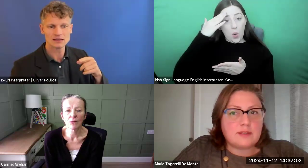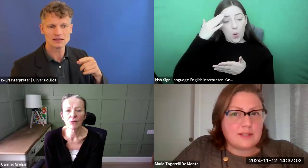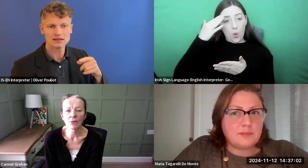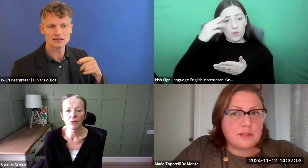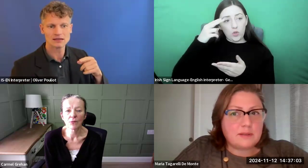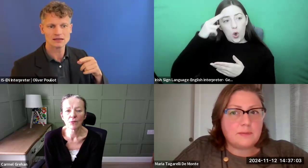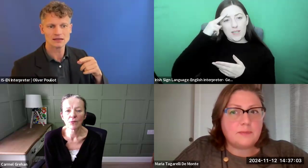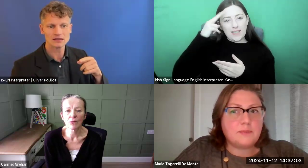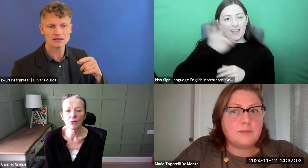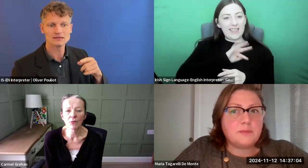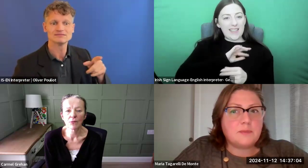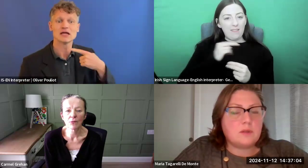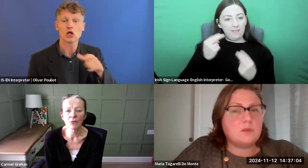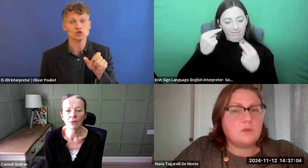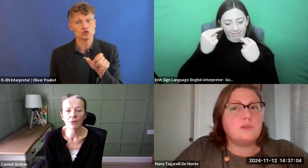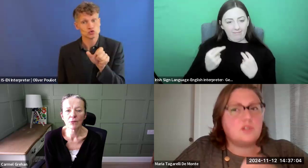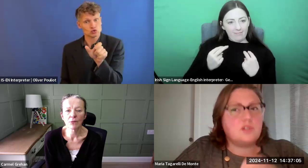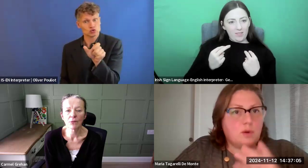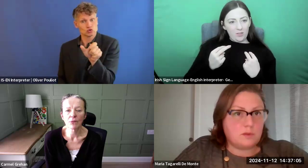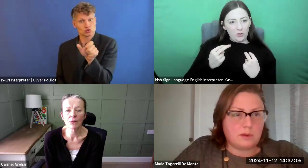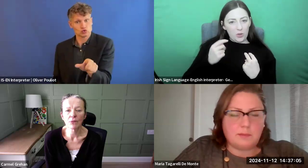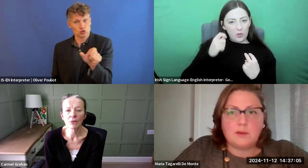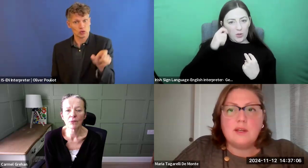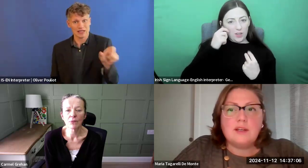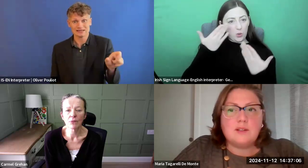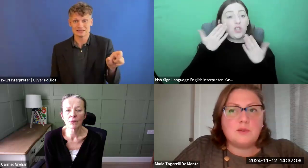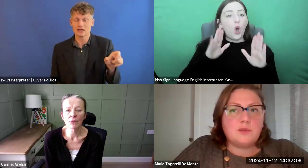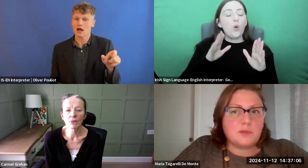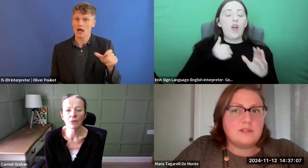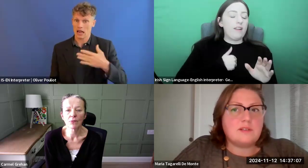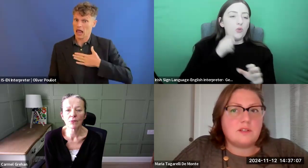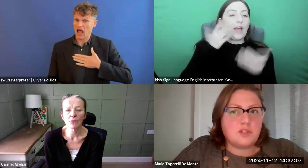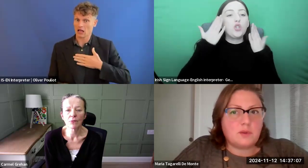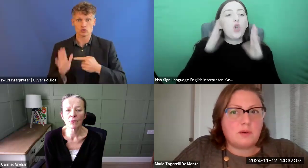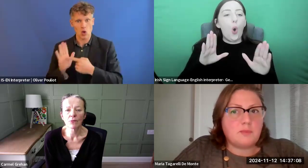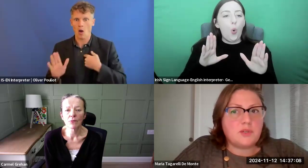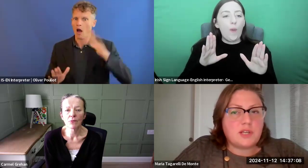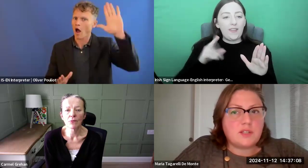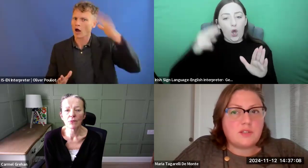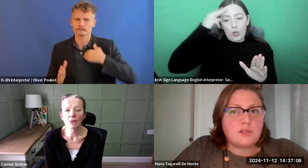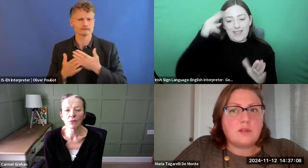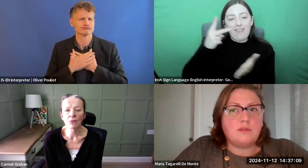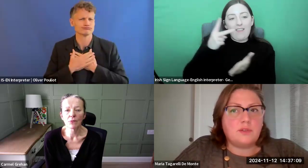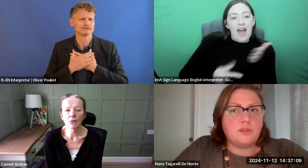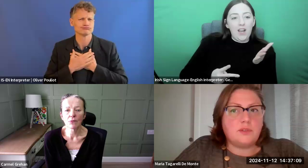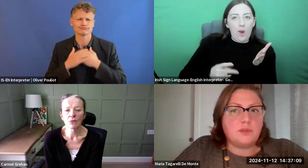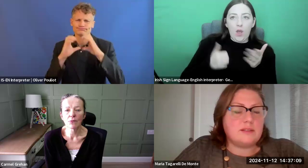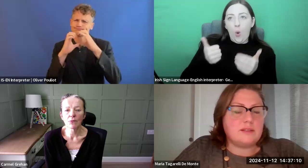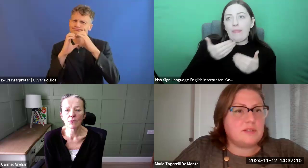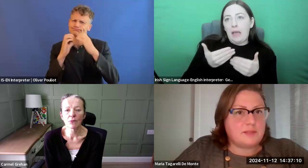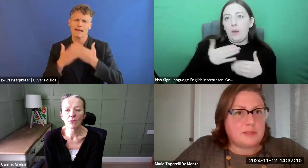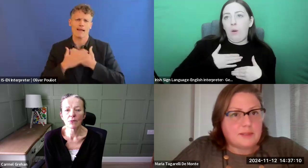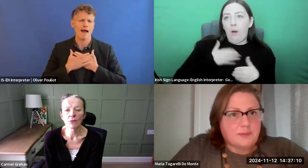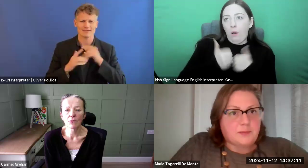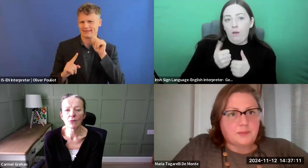of doing the self-assessment? Do students show do students show their appreciation of doing